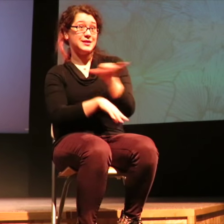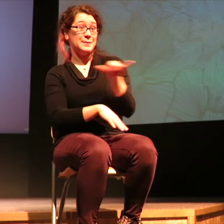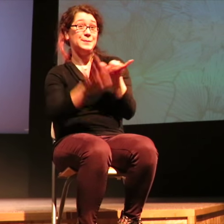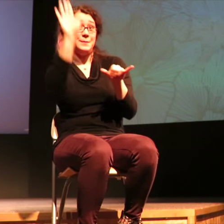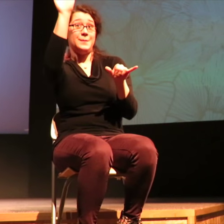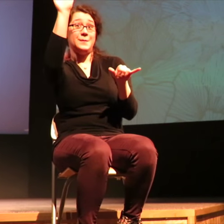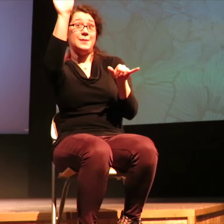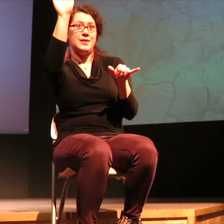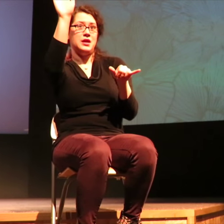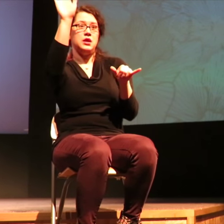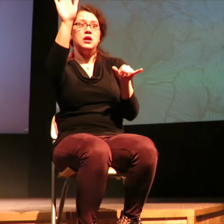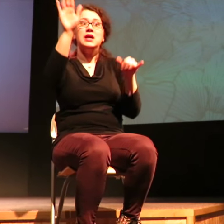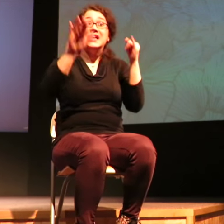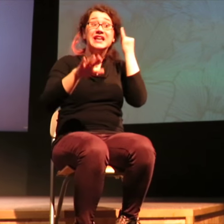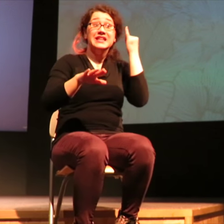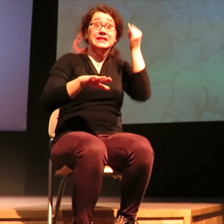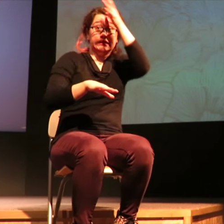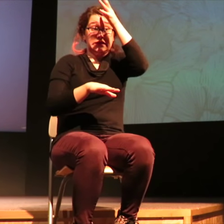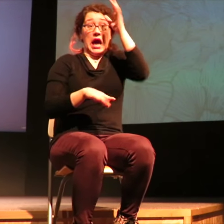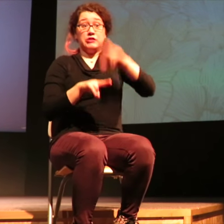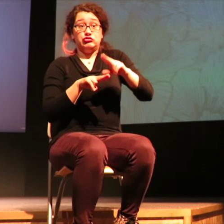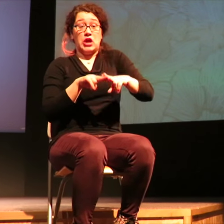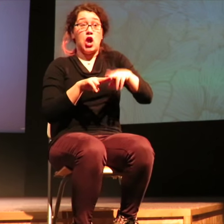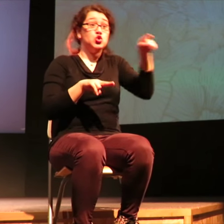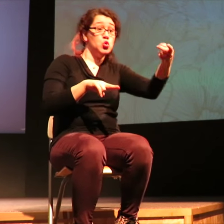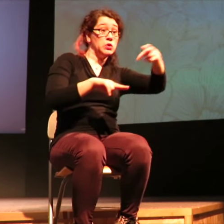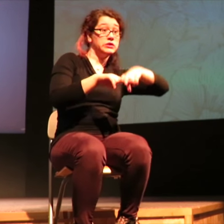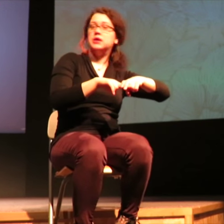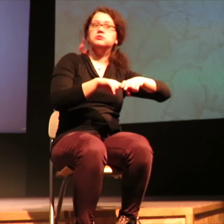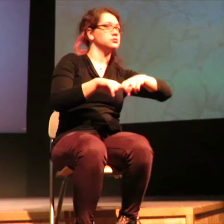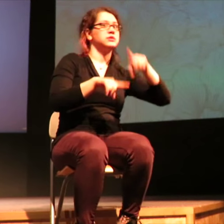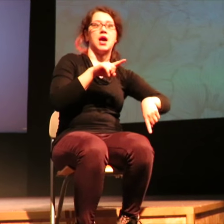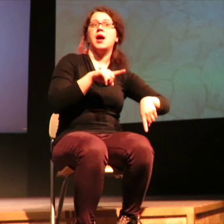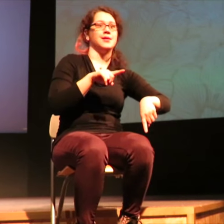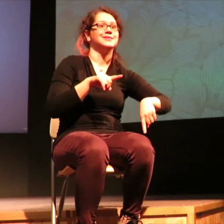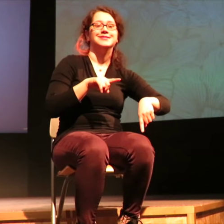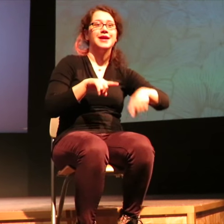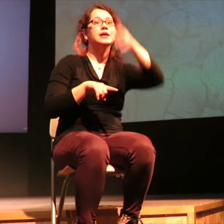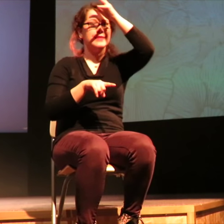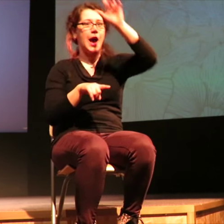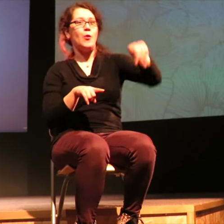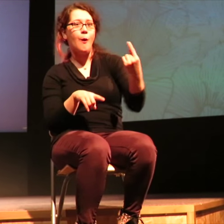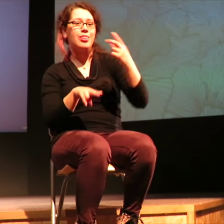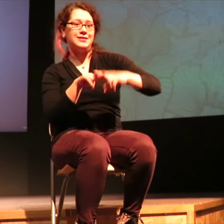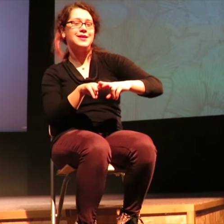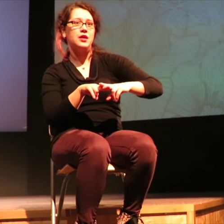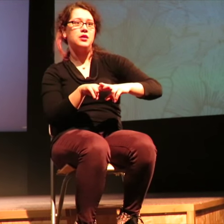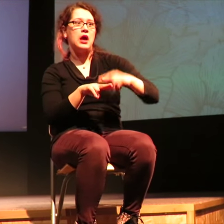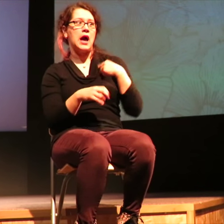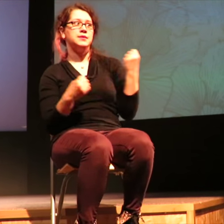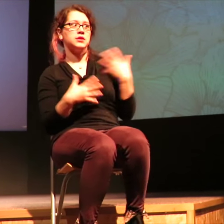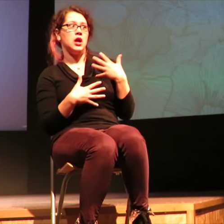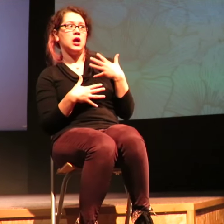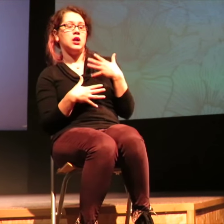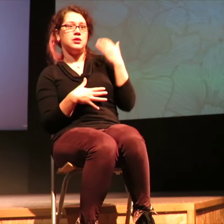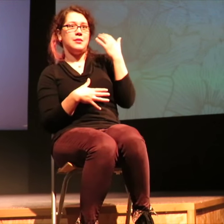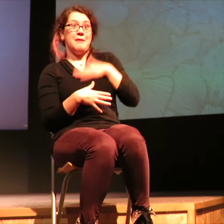sit in dad's chair, right? It's dad's chair, not my chair. Right? So my dad had a dad chair. It scared me to ever sit in